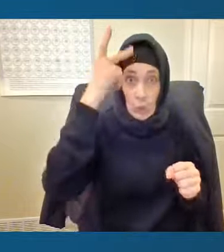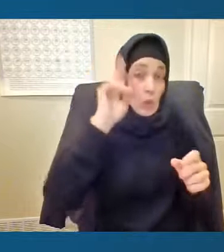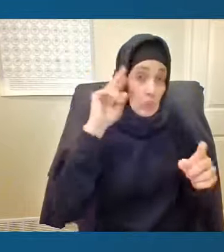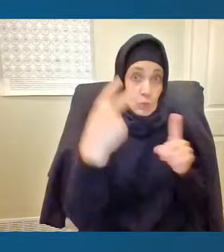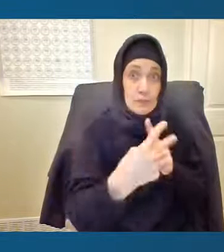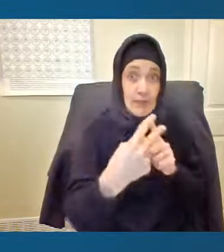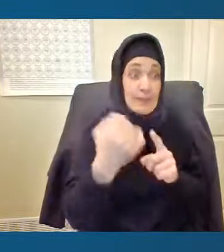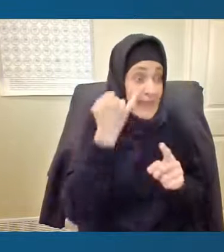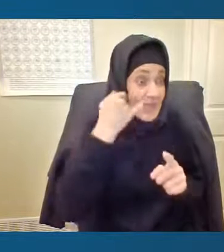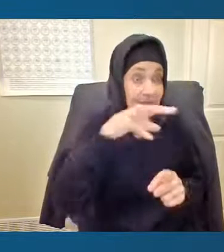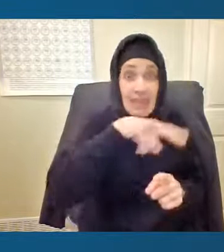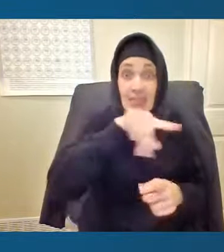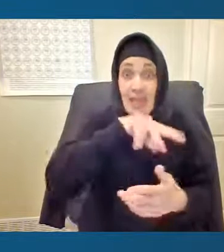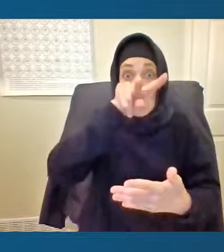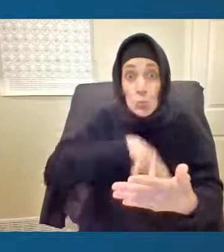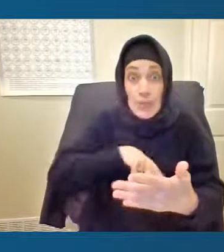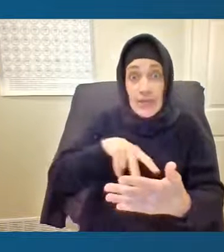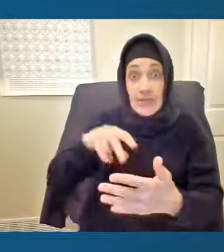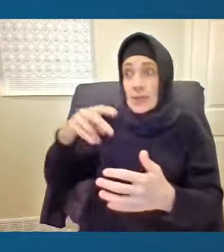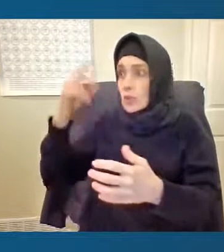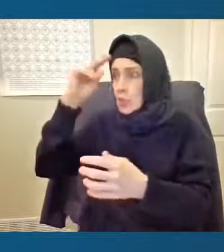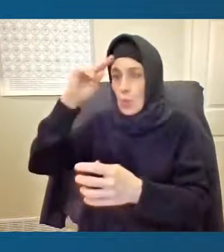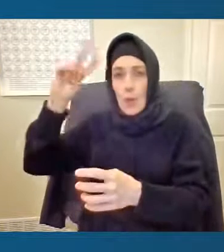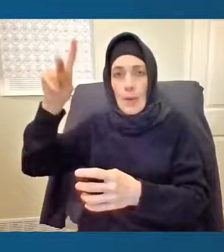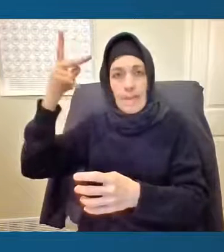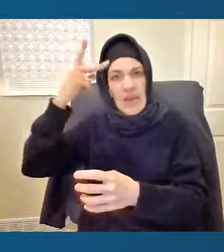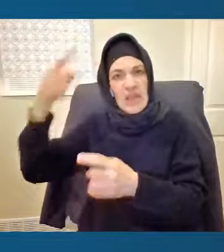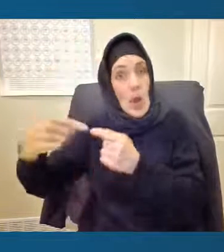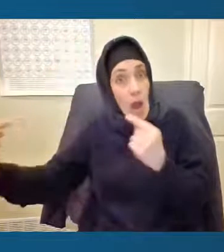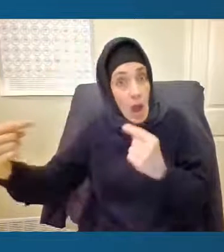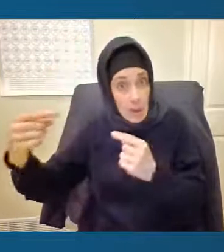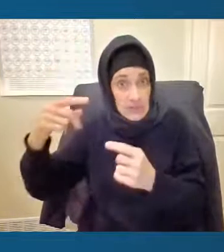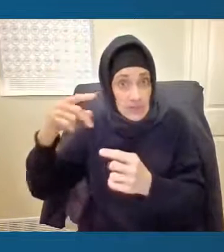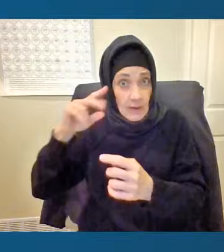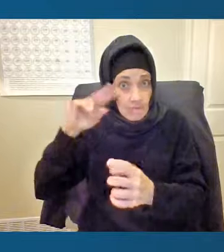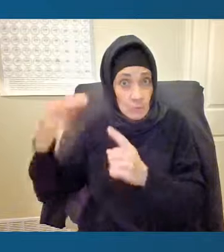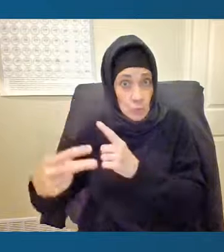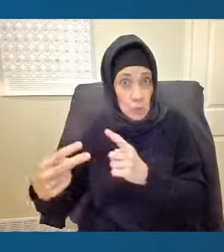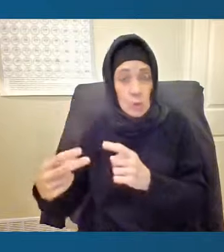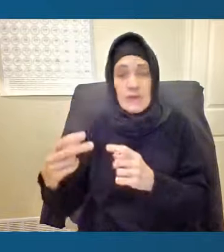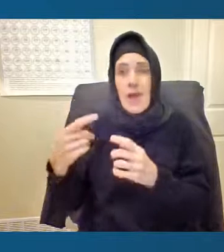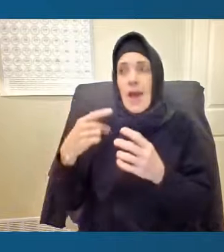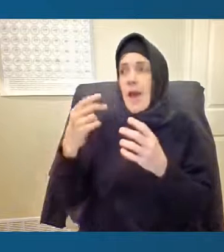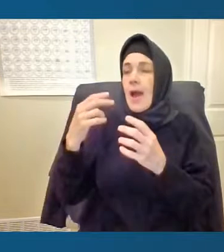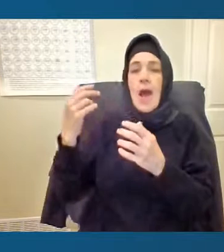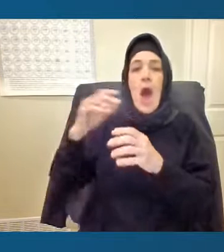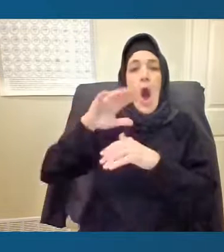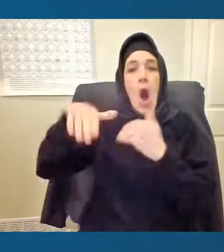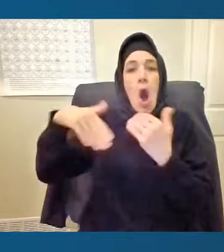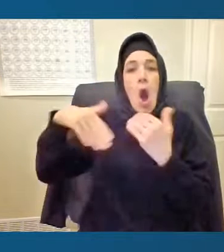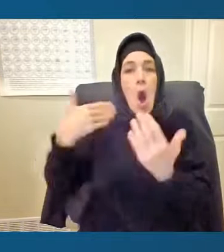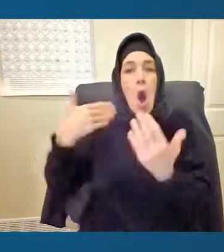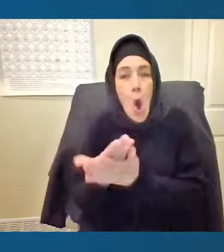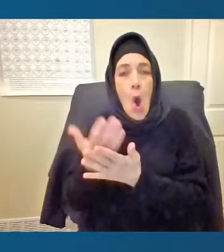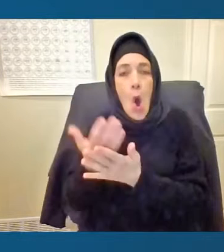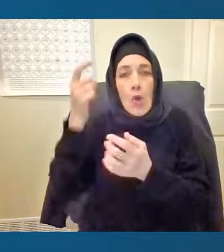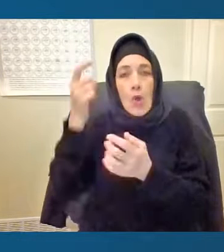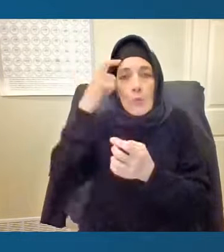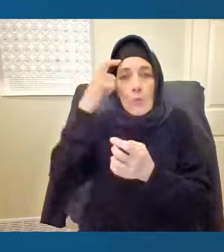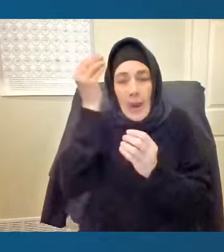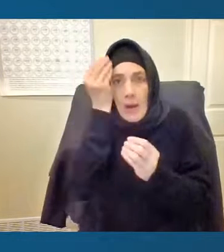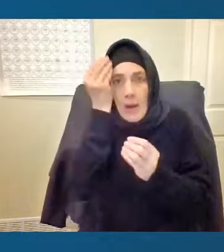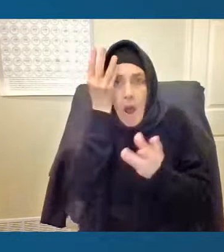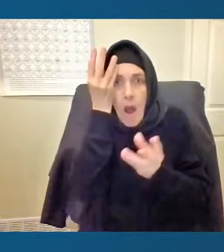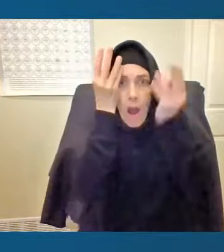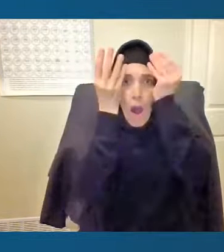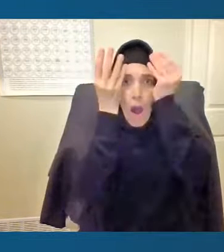relate to self-identity are just like lit up. And the places of the brain that deal with negative emotions. So what does this tell